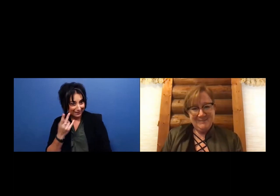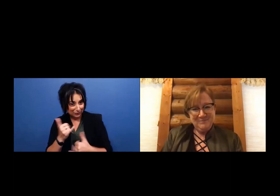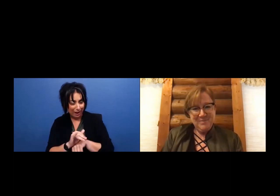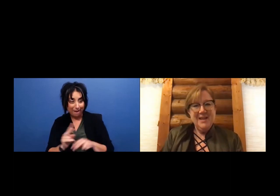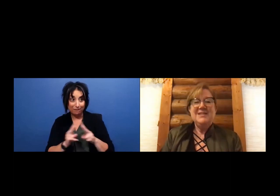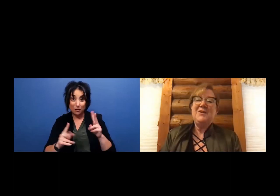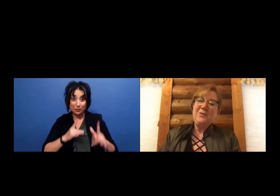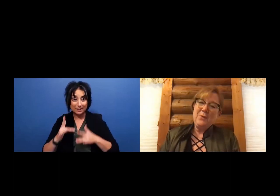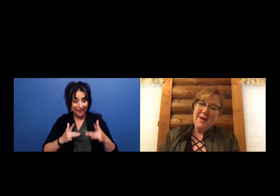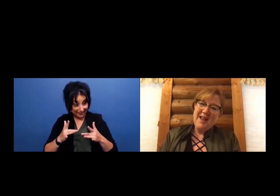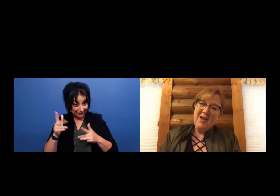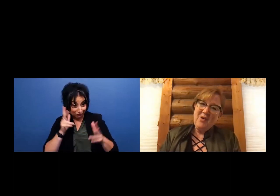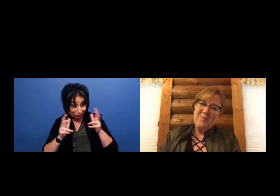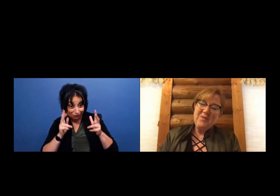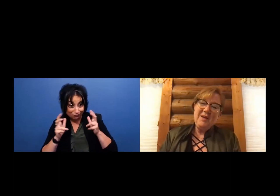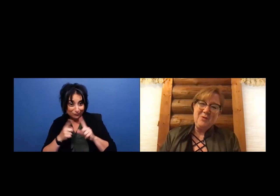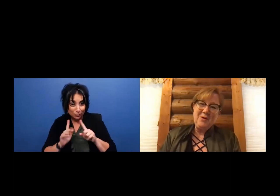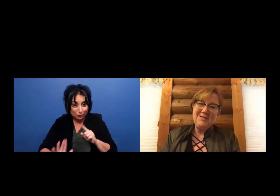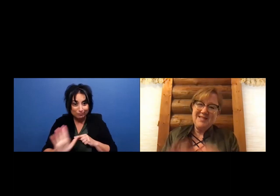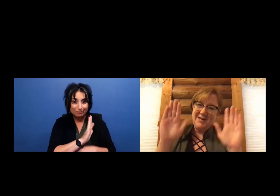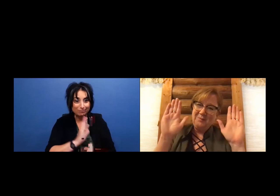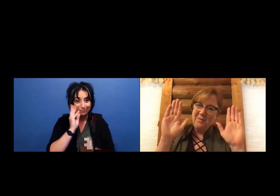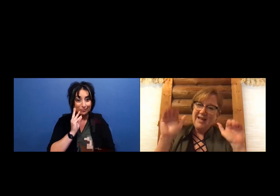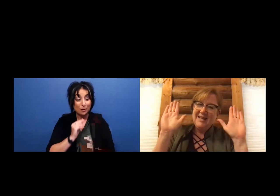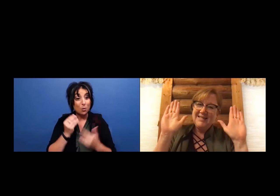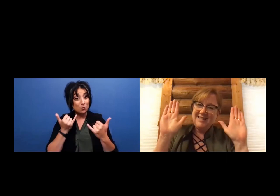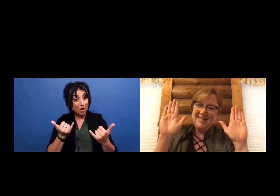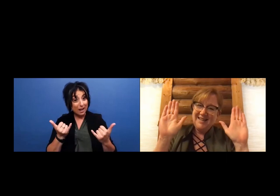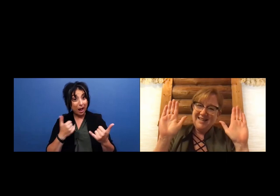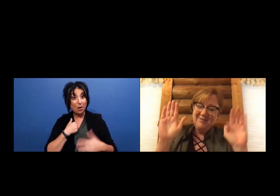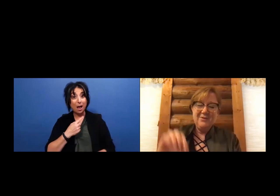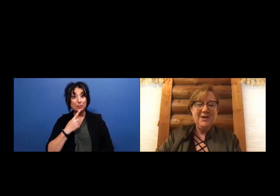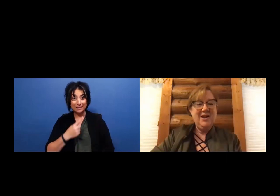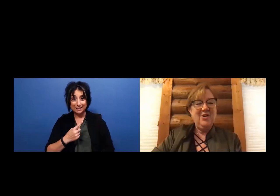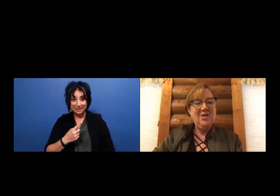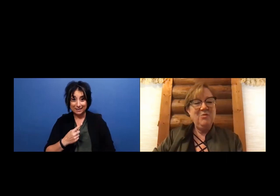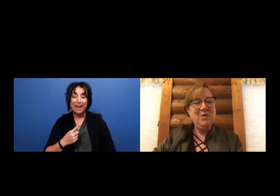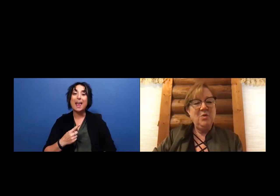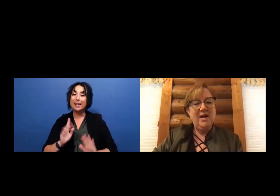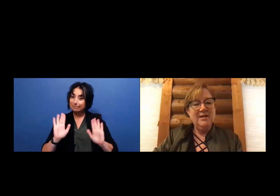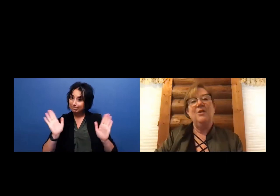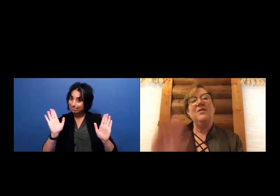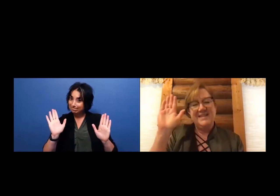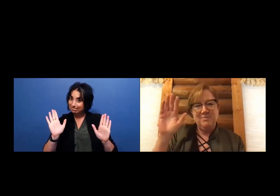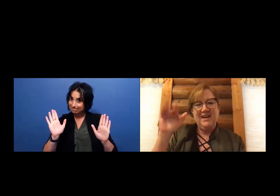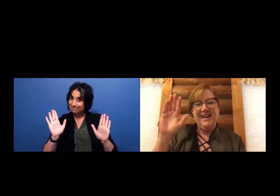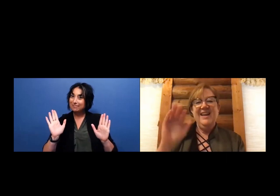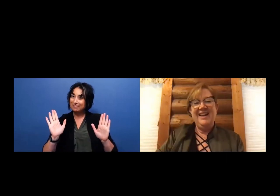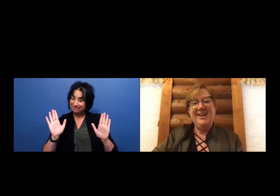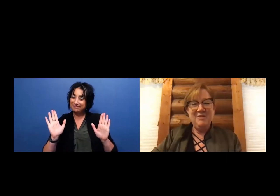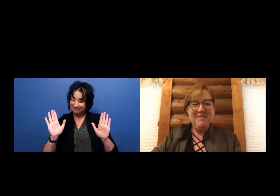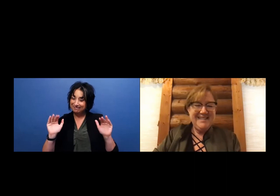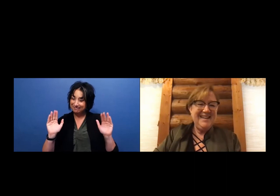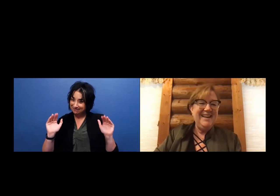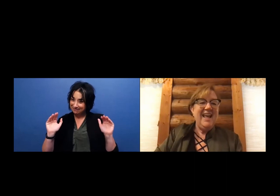say. So for right now, I'm going to say Sai Qian for now, and we will welcome, oh, that's goodbye.